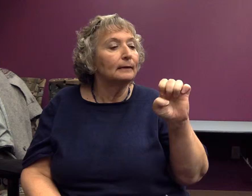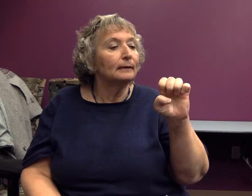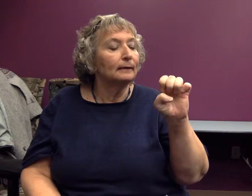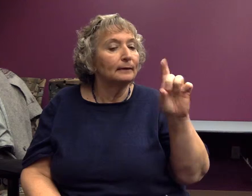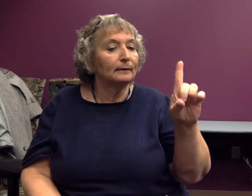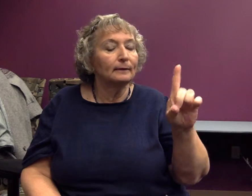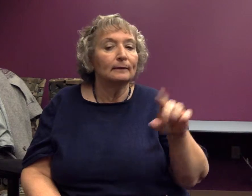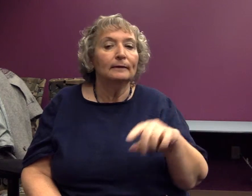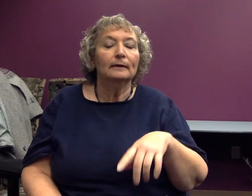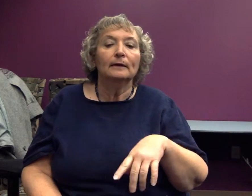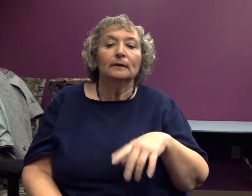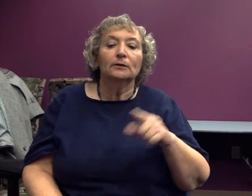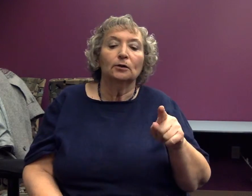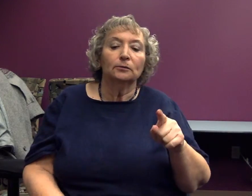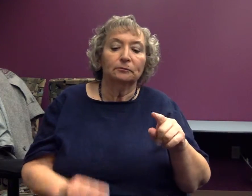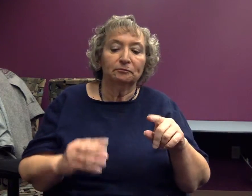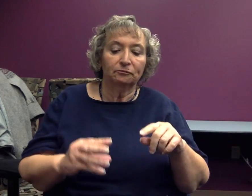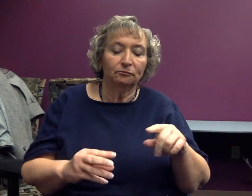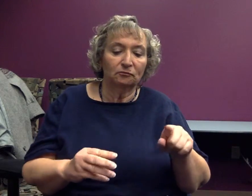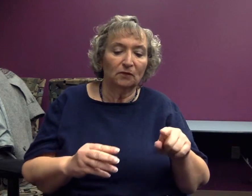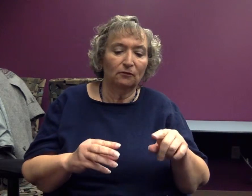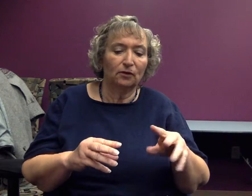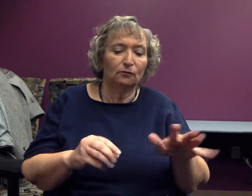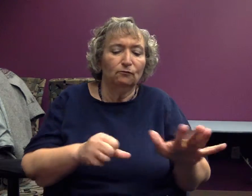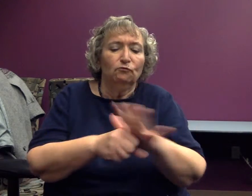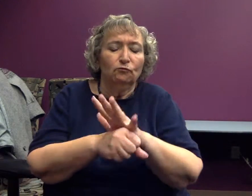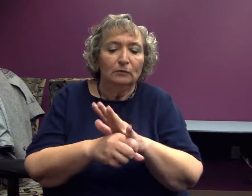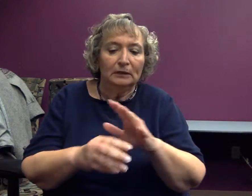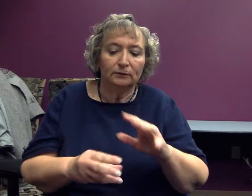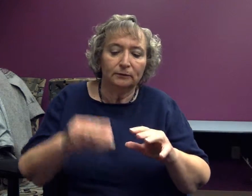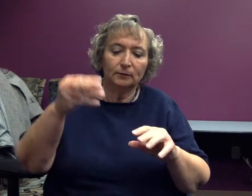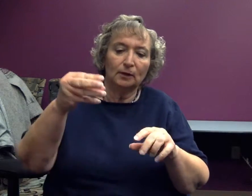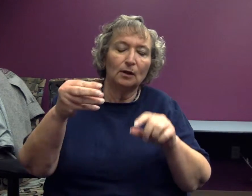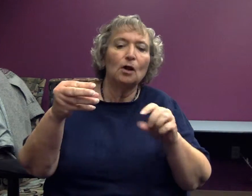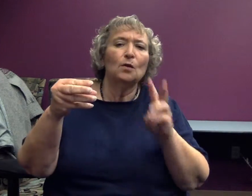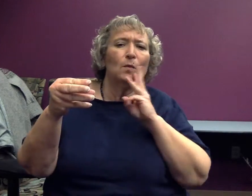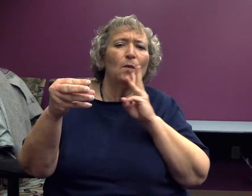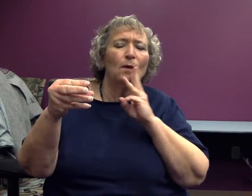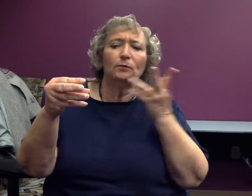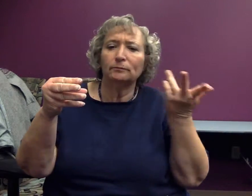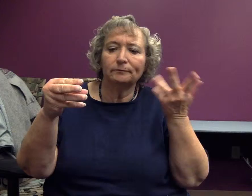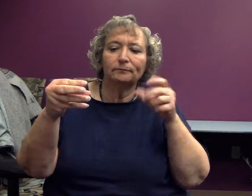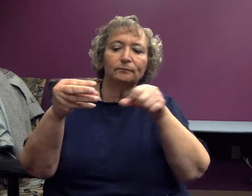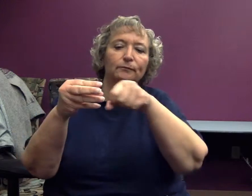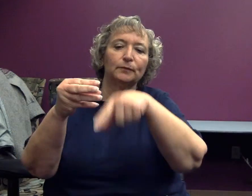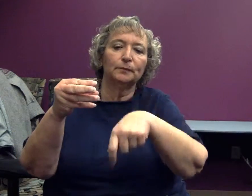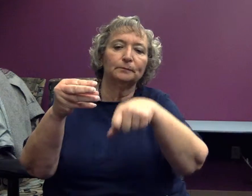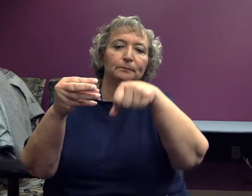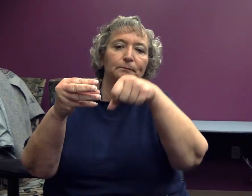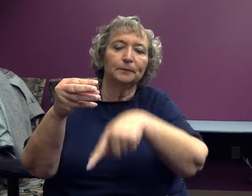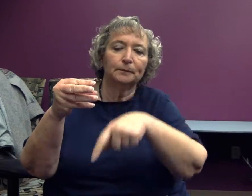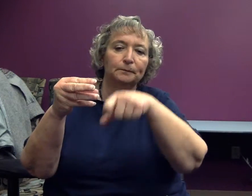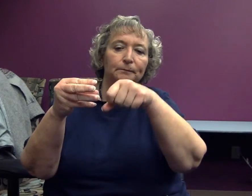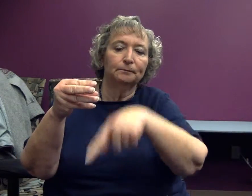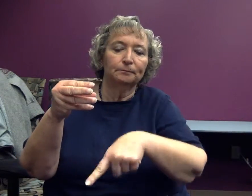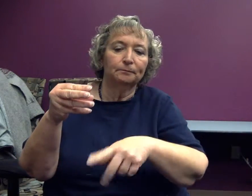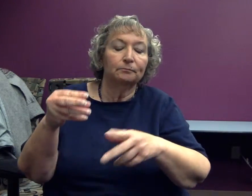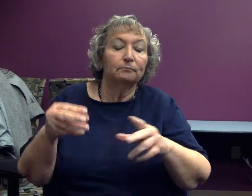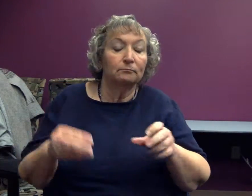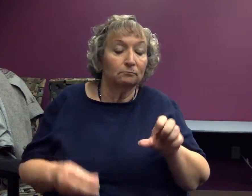So it's only holding a certain amount of water, and eventually it's going to start giving some of that off. Other things you can describe as being saturated.